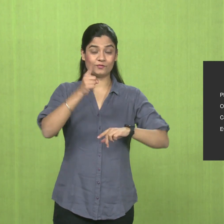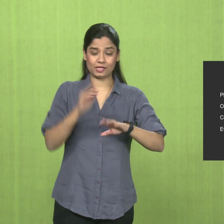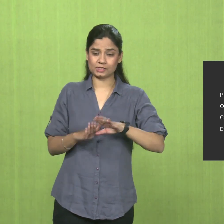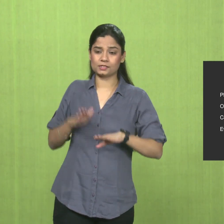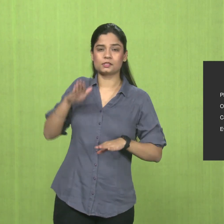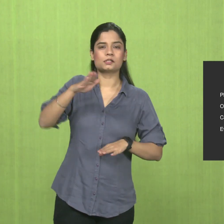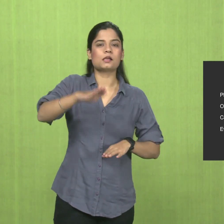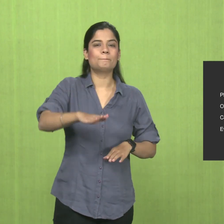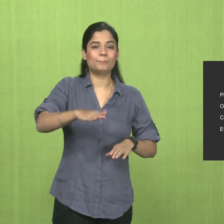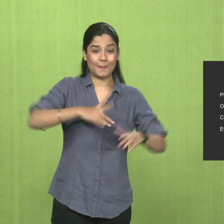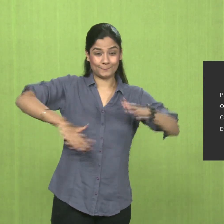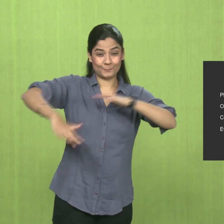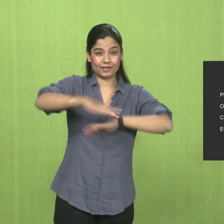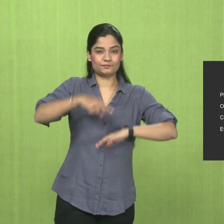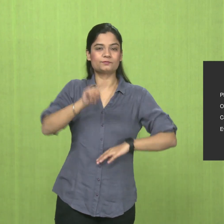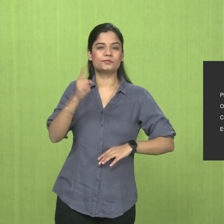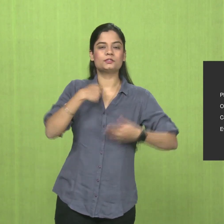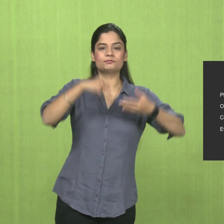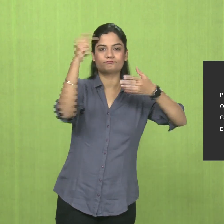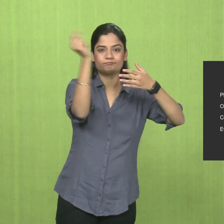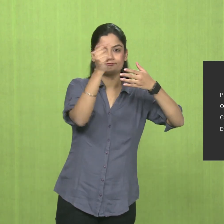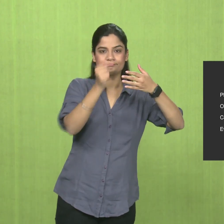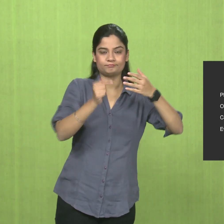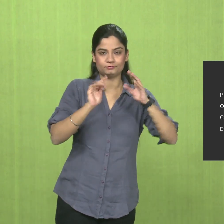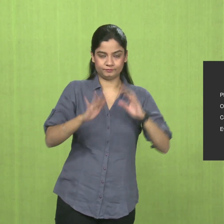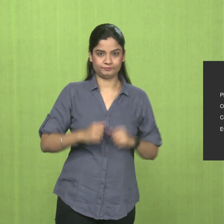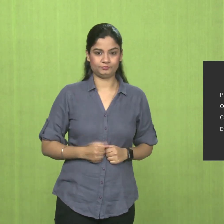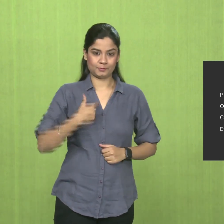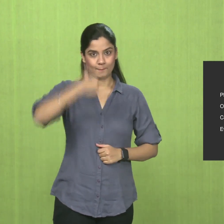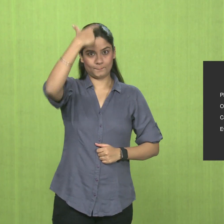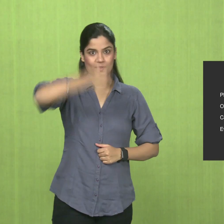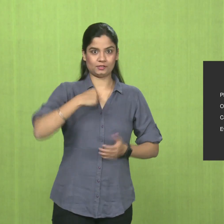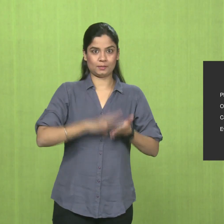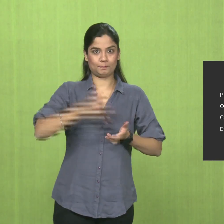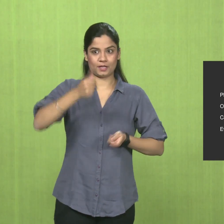Planning, the first step in management. Let me explain you what is planning.